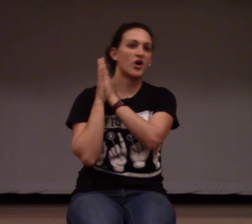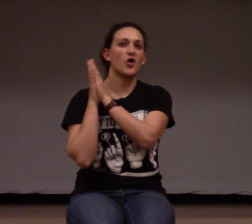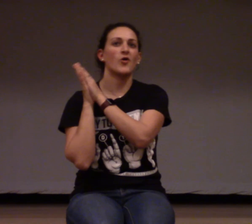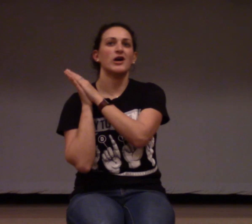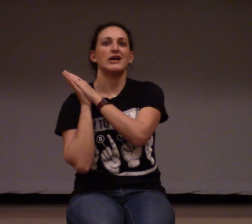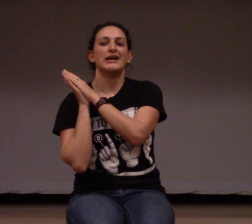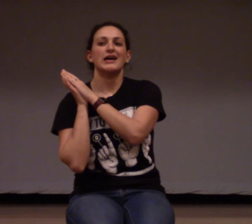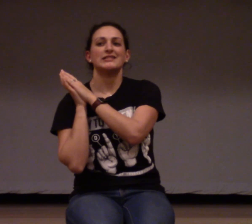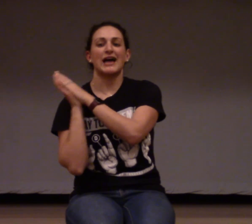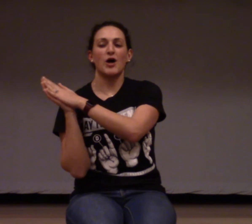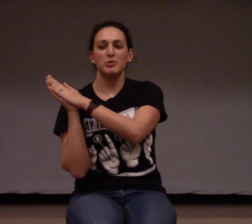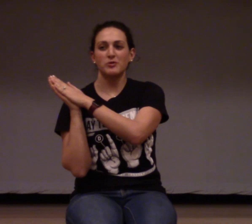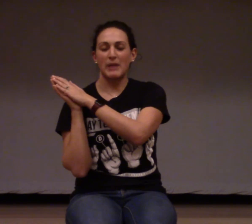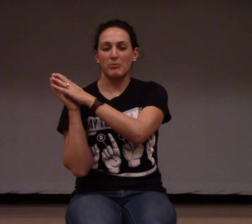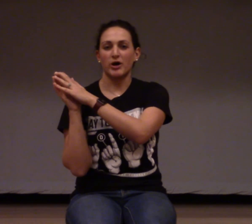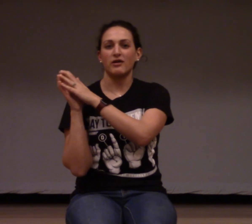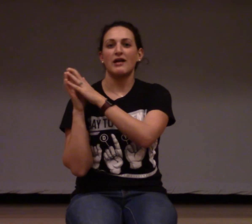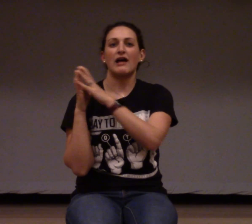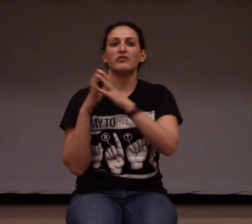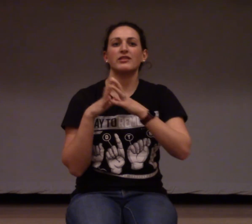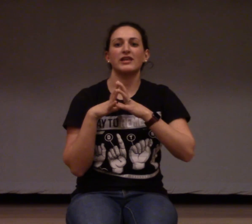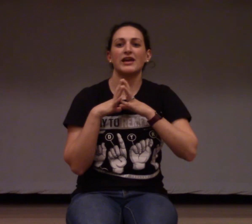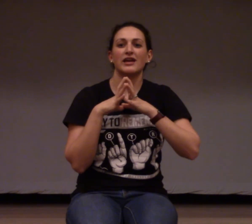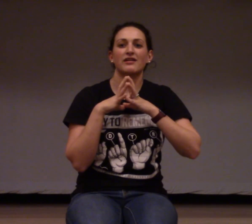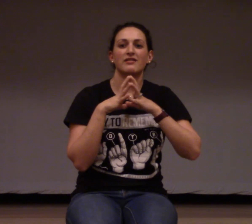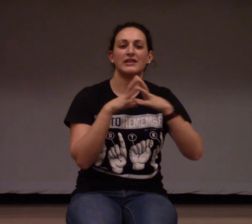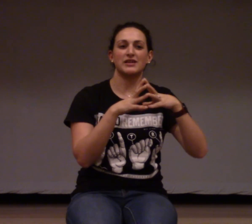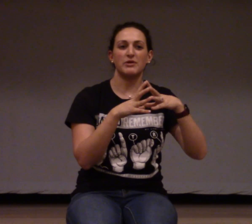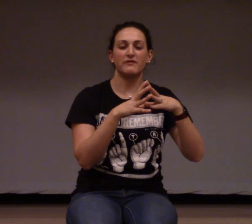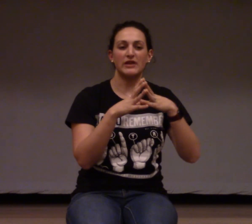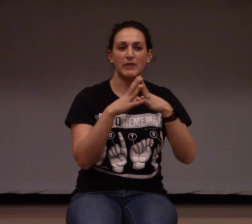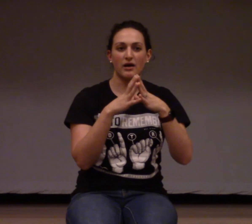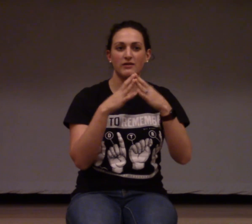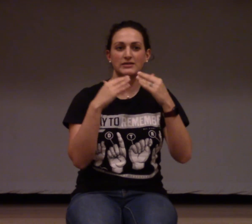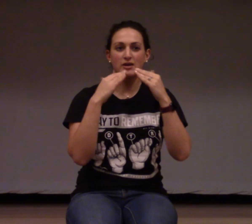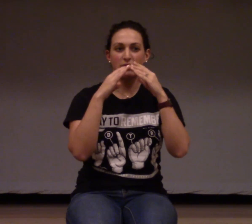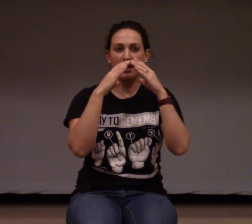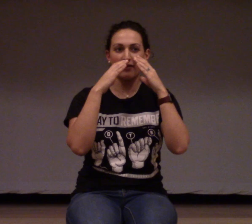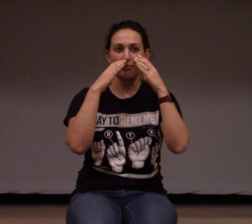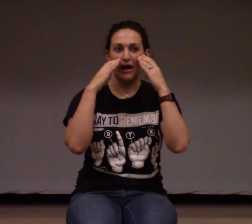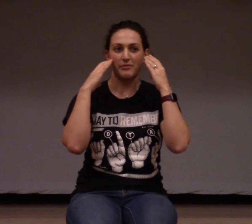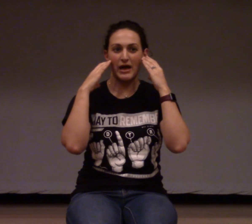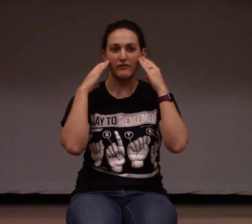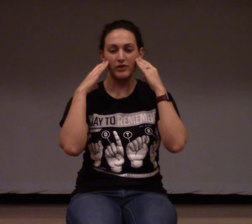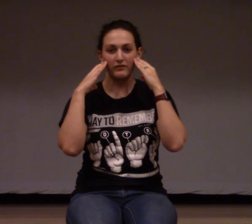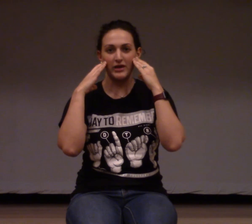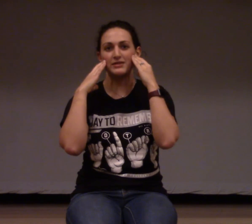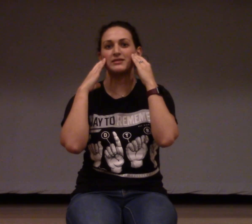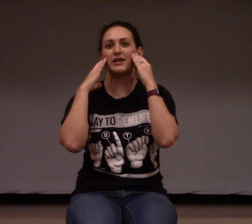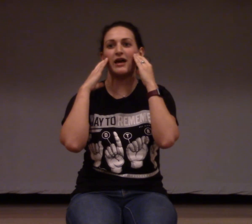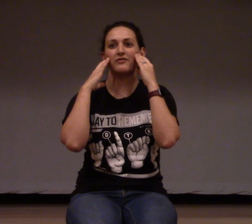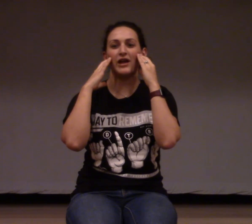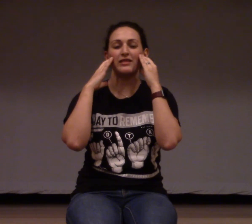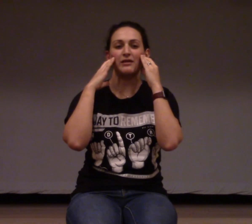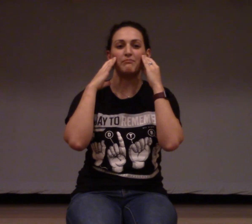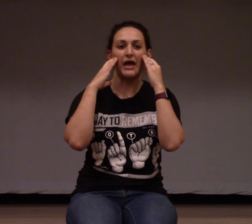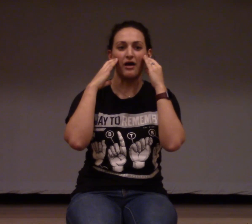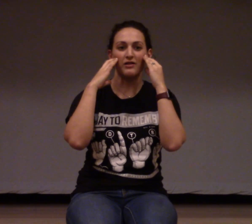So to help you remember, everything that's going to be female is going to be on the bottom half of your face, and anything male is going to